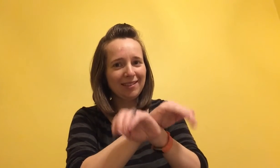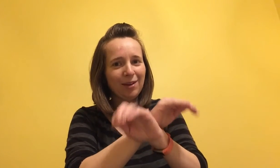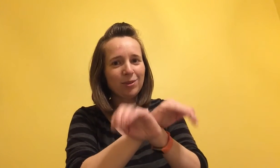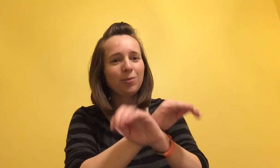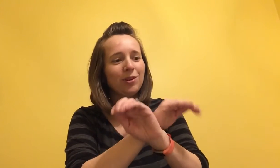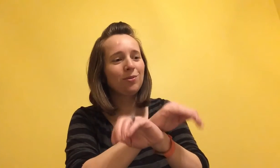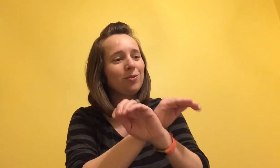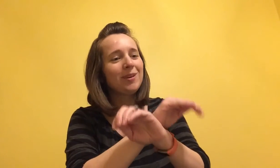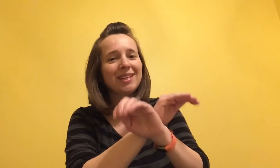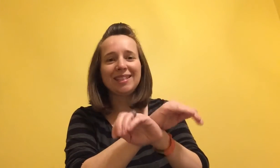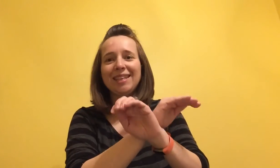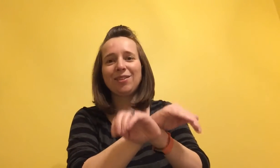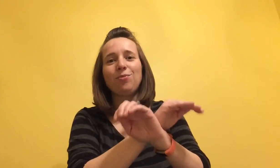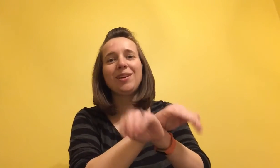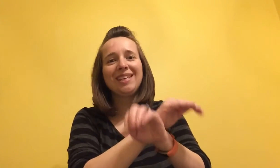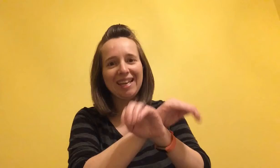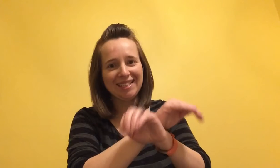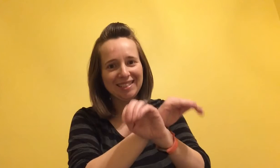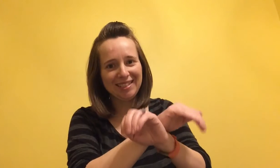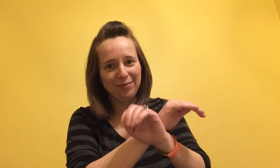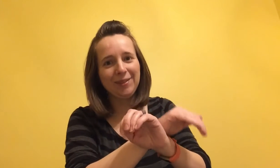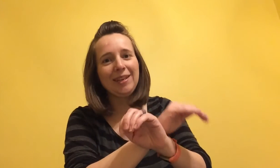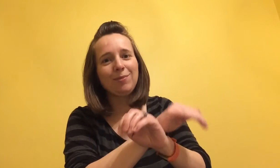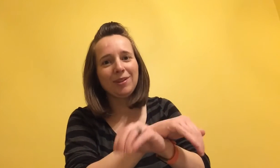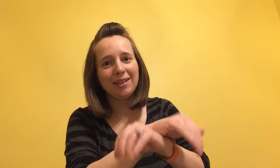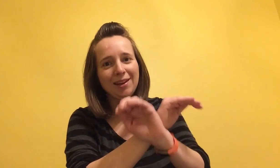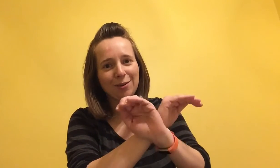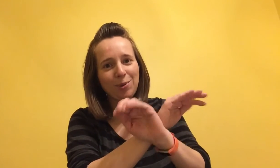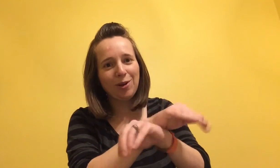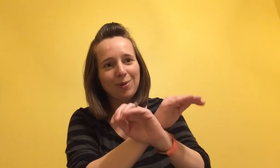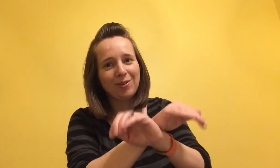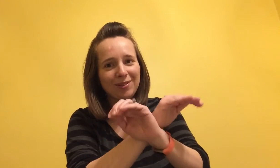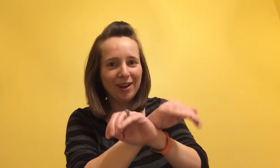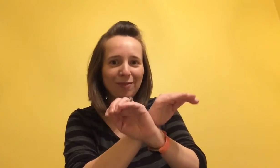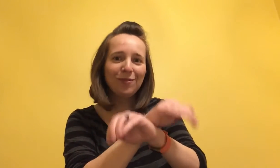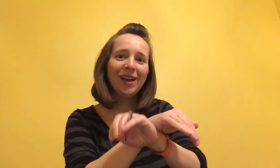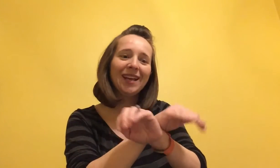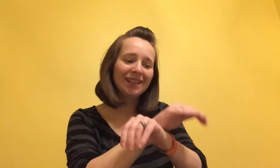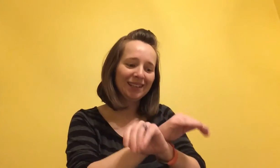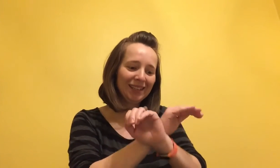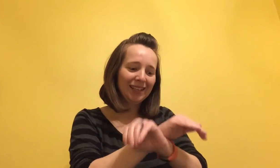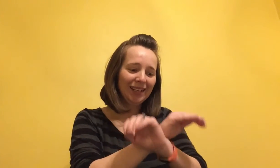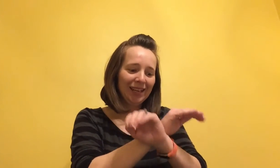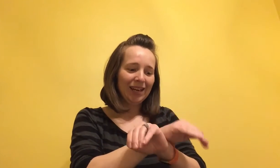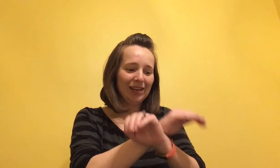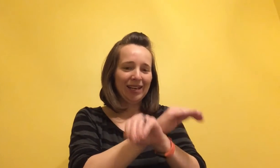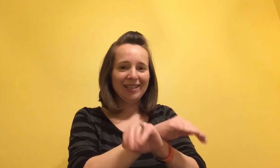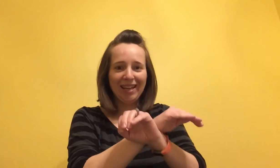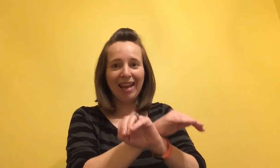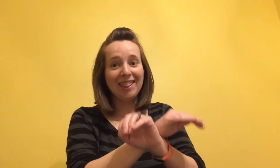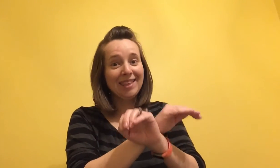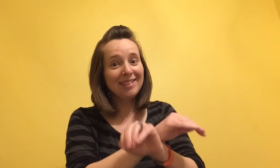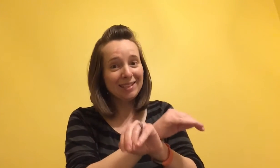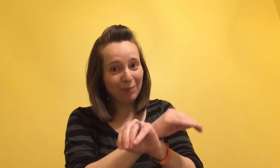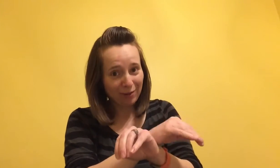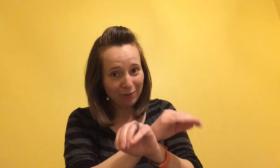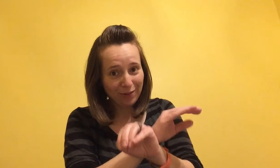thought was pretty cool because it's like the wing cases of a ladybug that kind of pop out and kind of fly. All right, and this is my